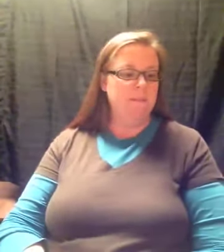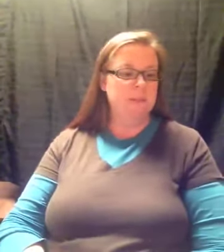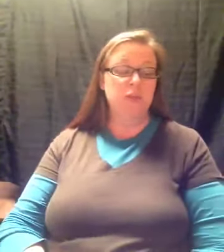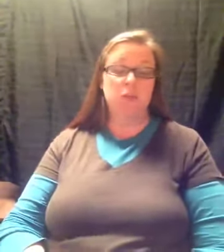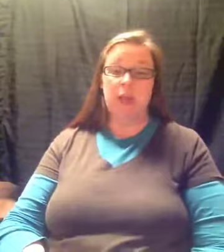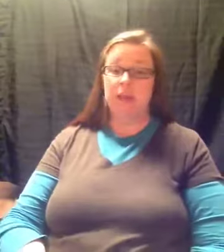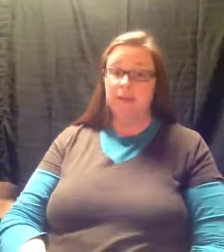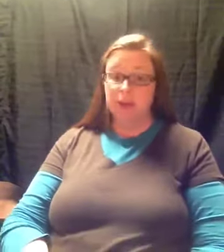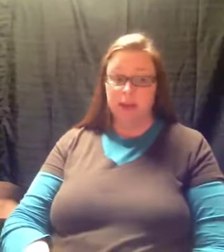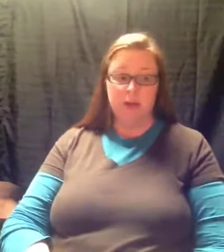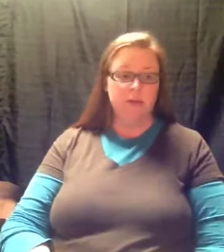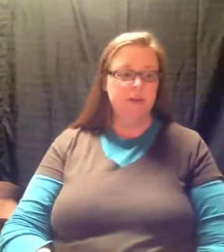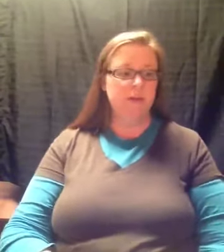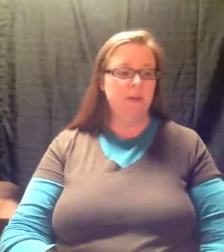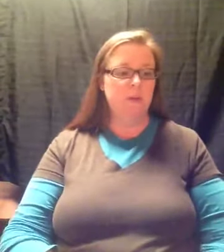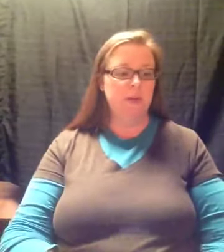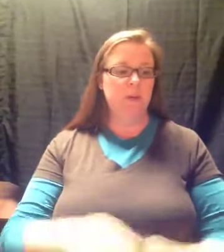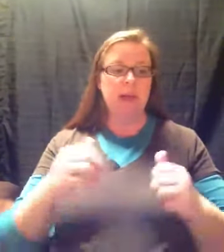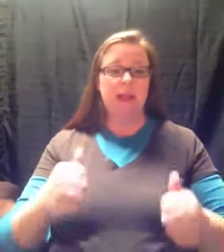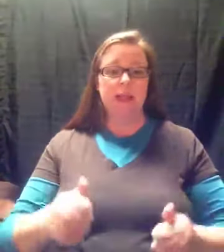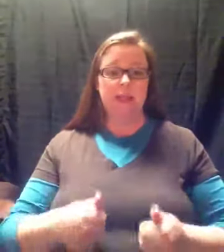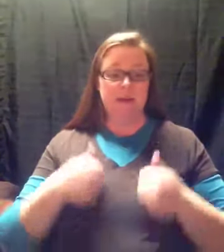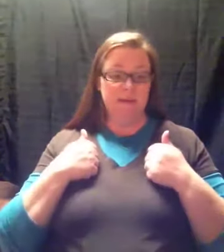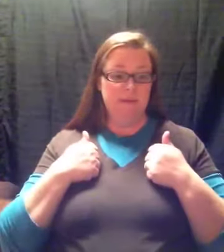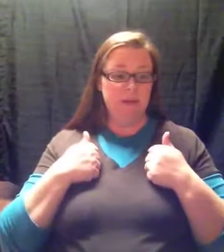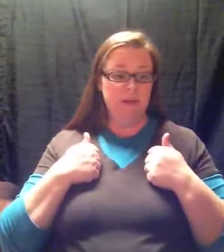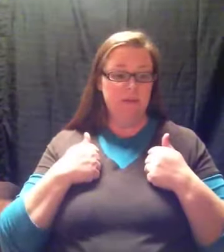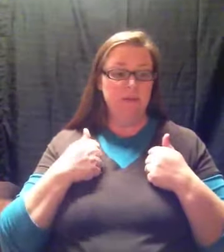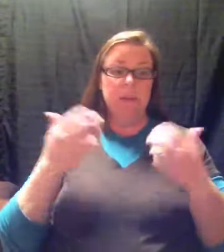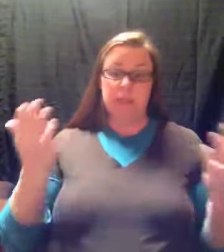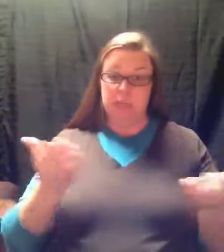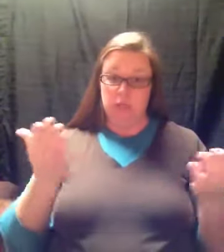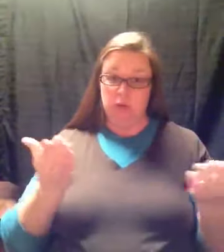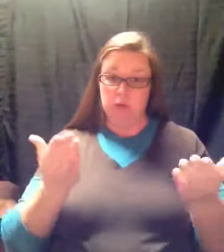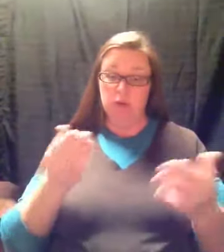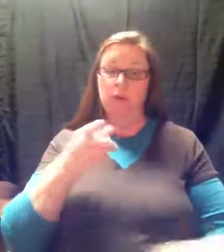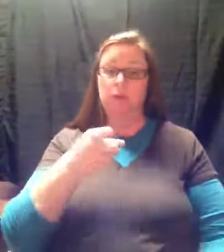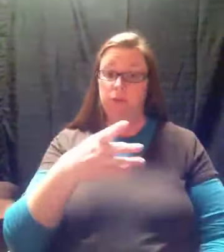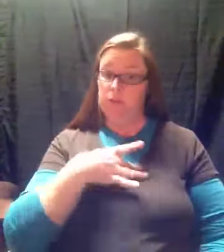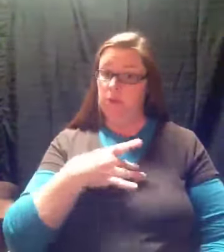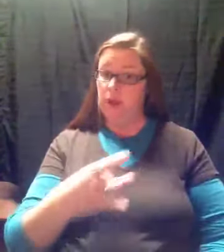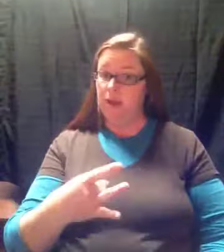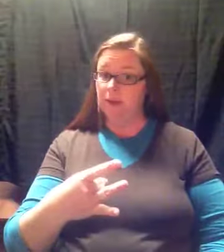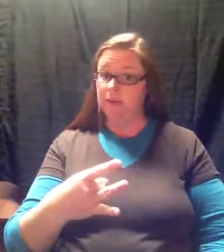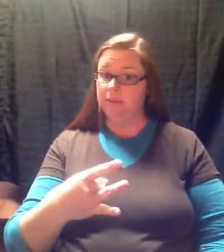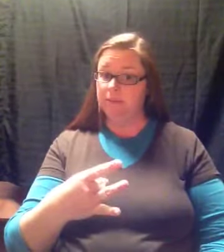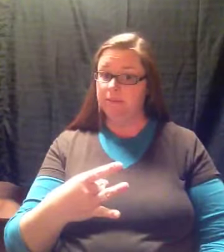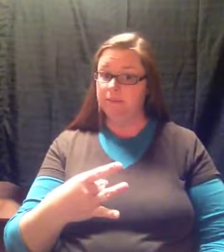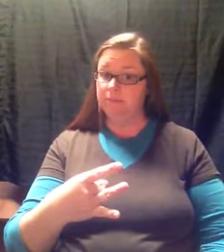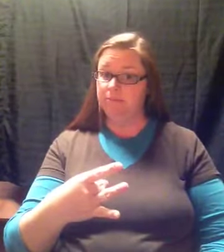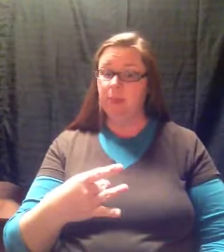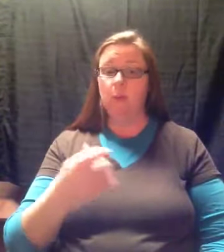Do you like living here? You would do live here, you like.